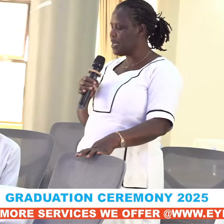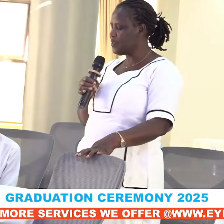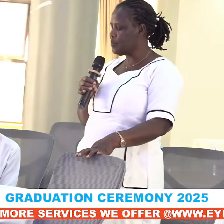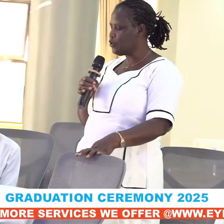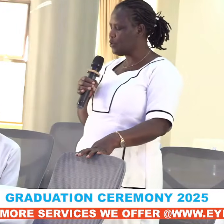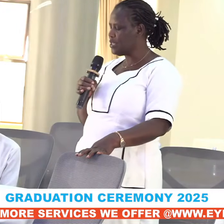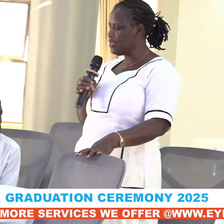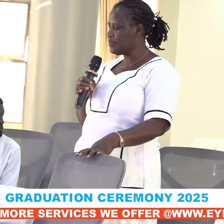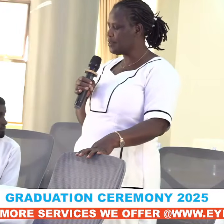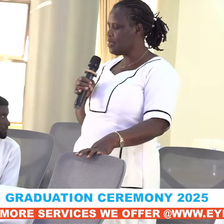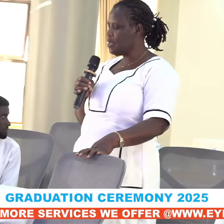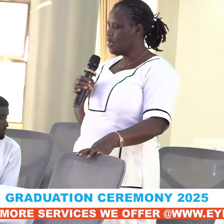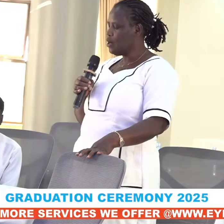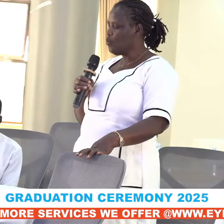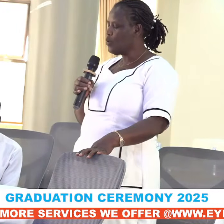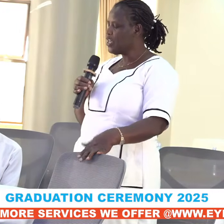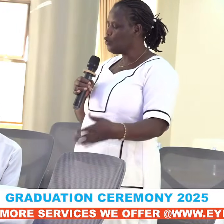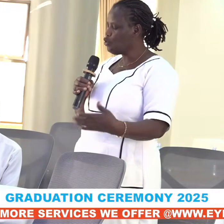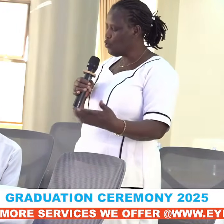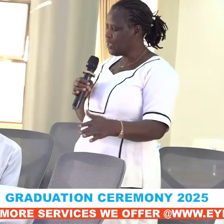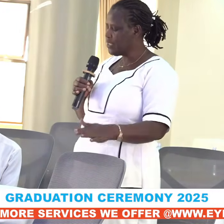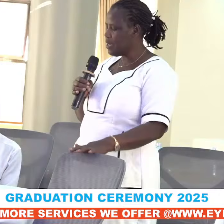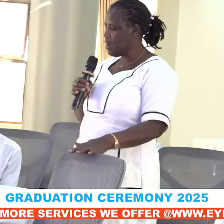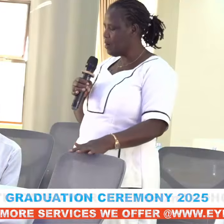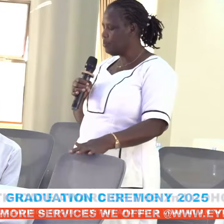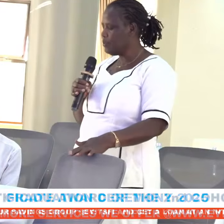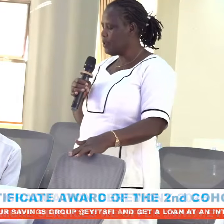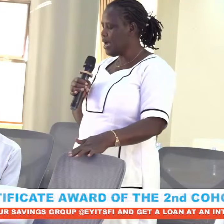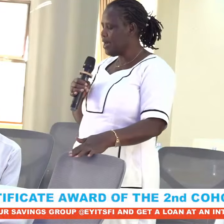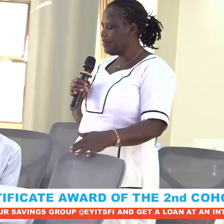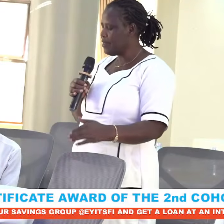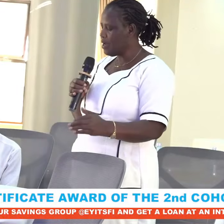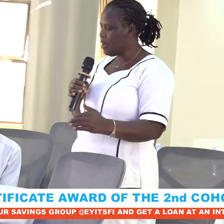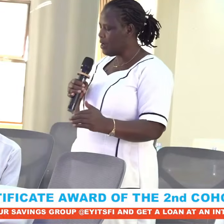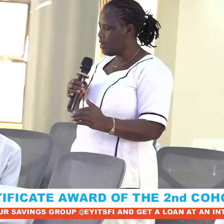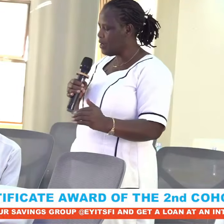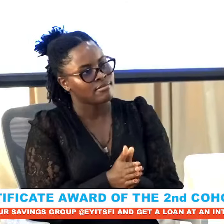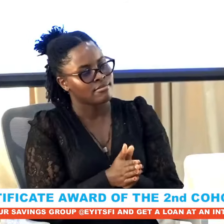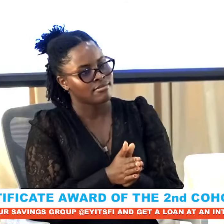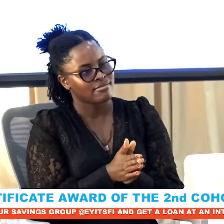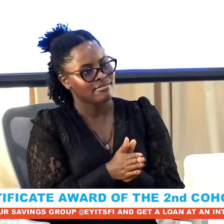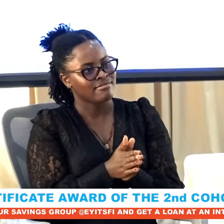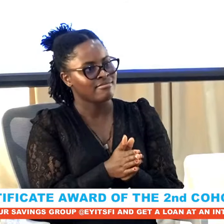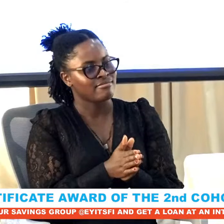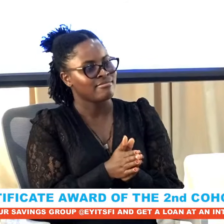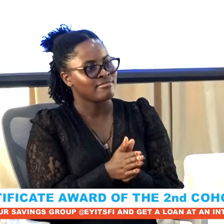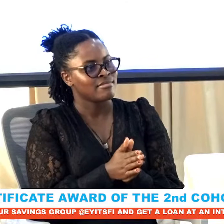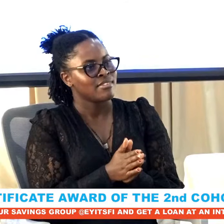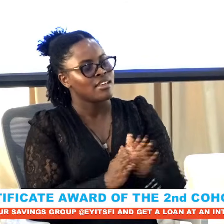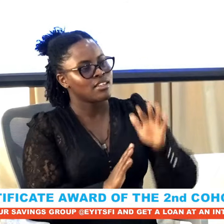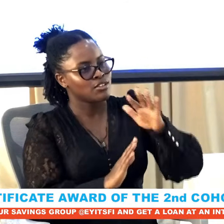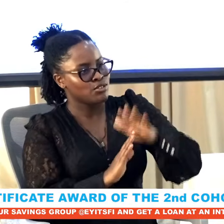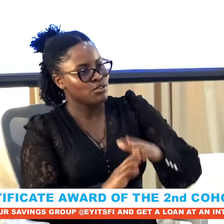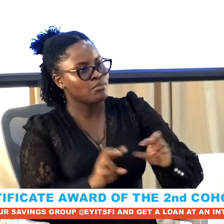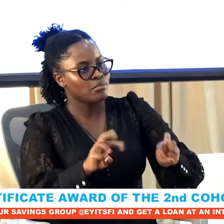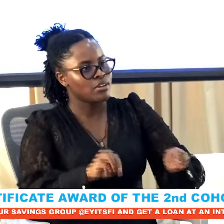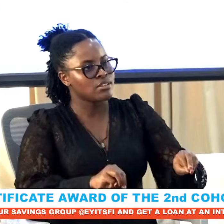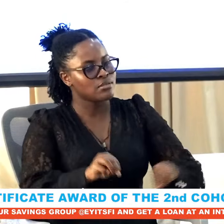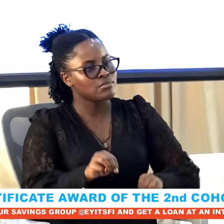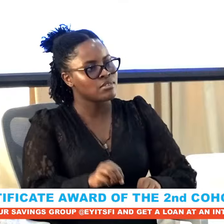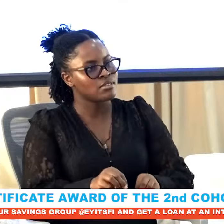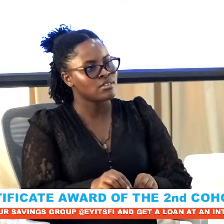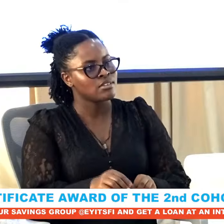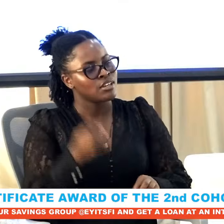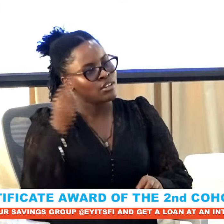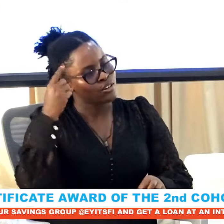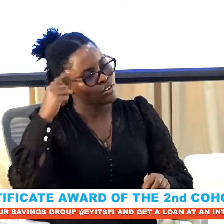and special needs, we took it up, and the top managers of the university also took